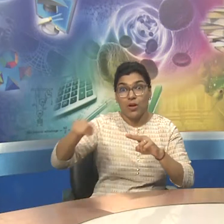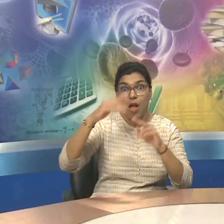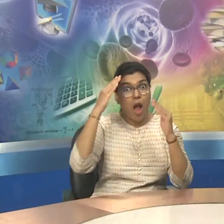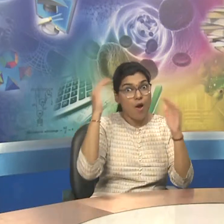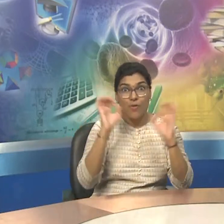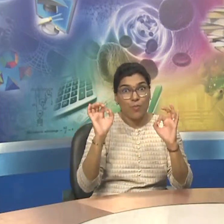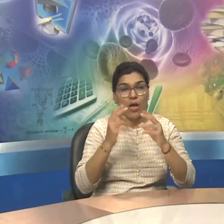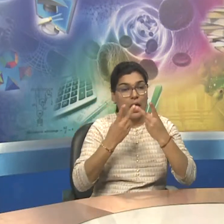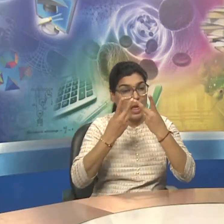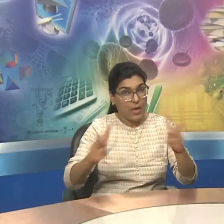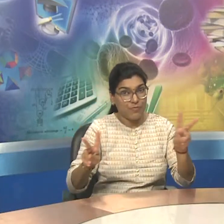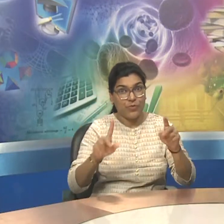clashes of